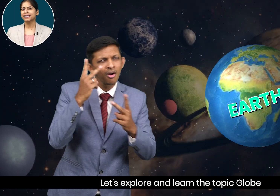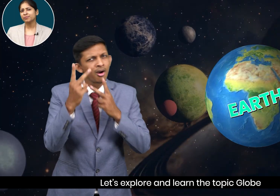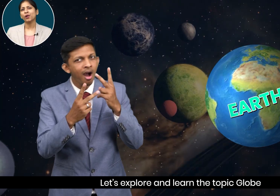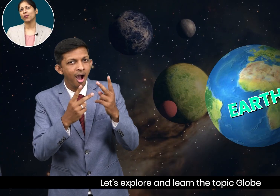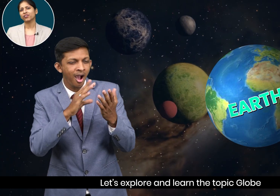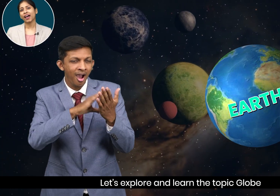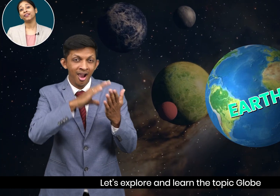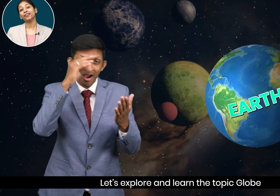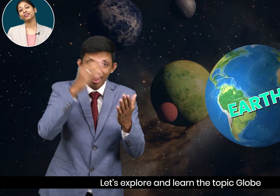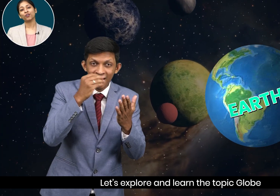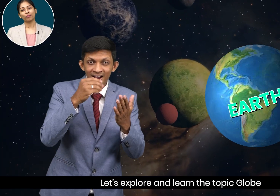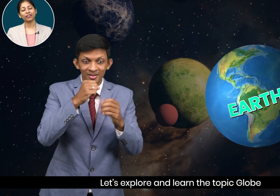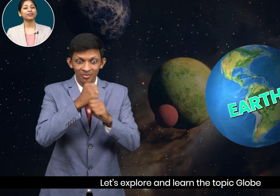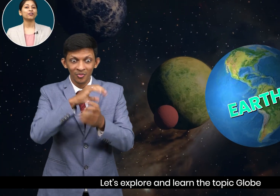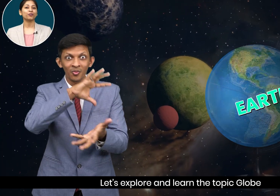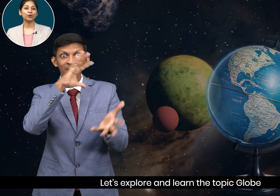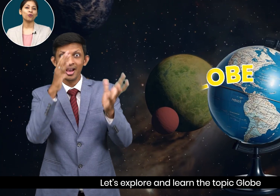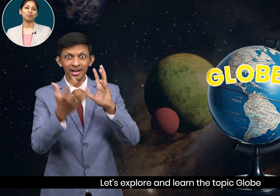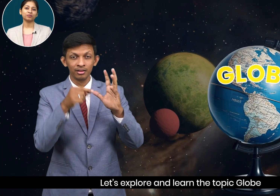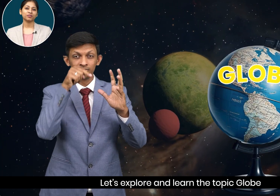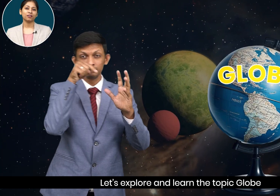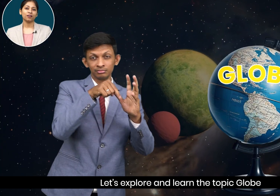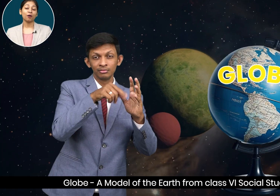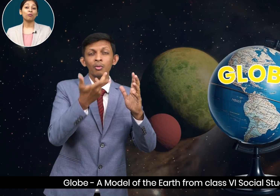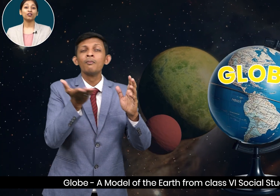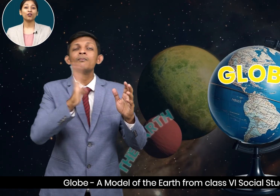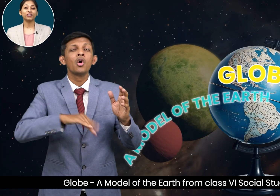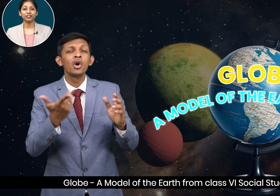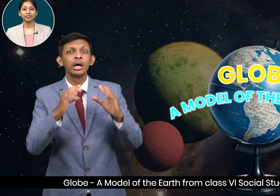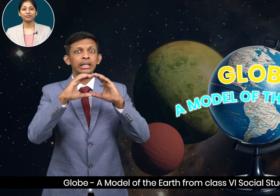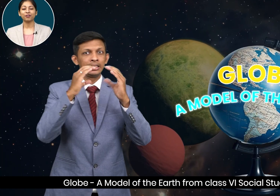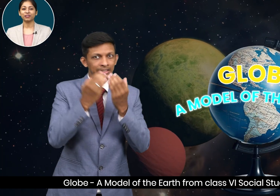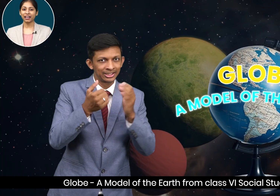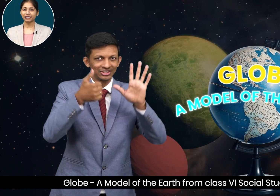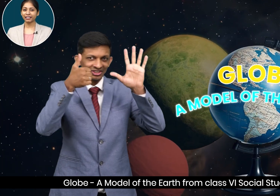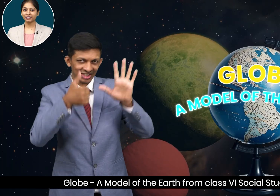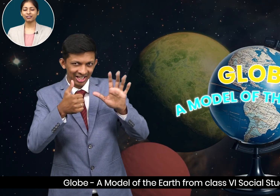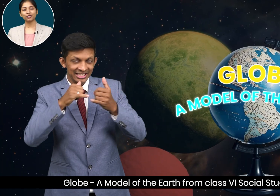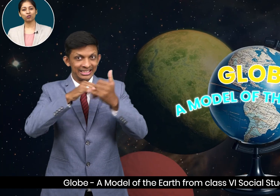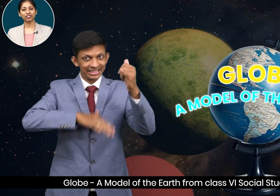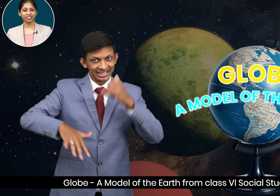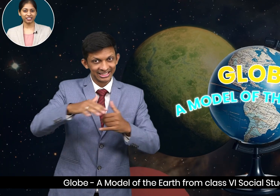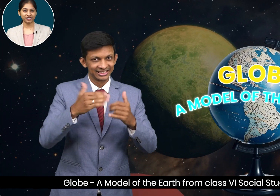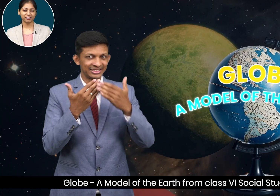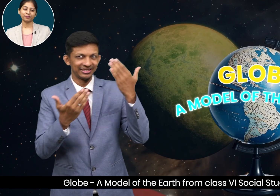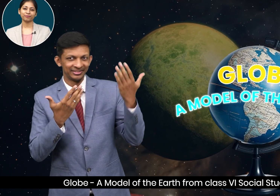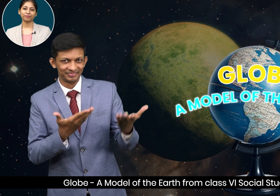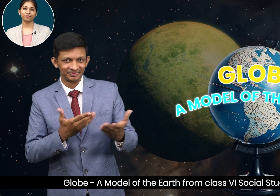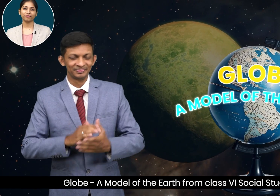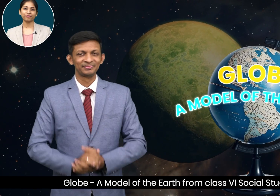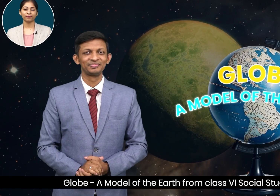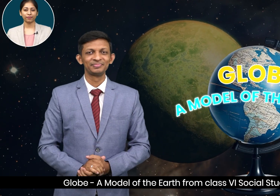Let's explore and learn the topic Globe, a model of the Earth from Class 6 Social Studies.